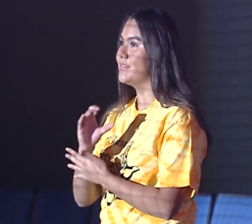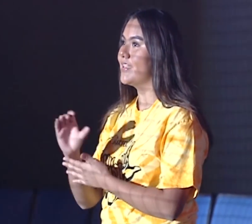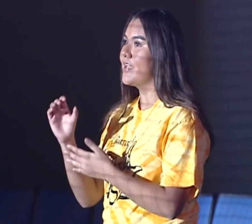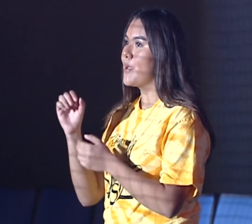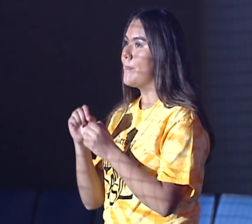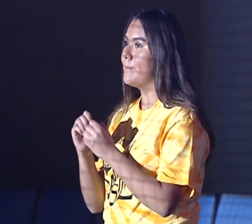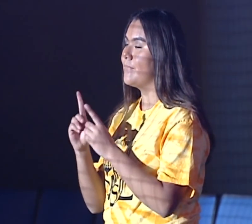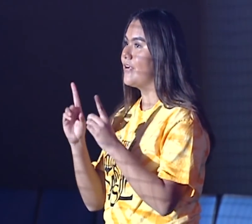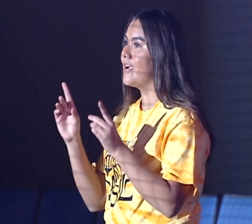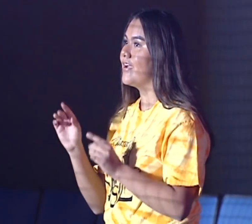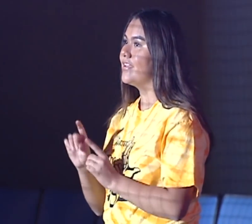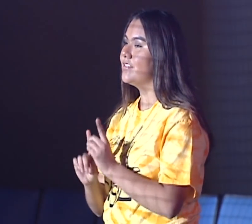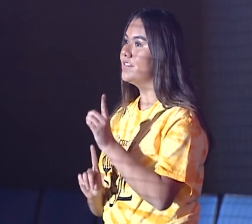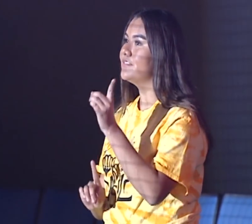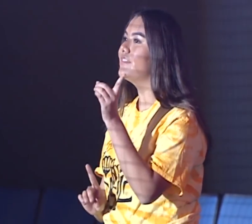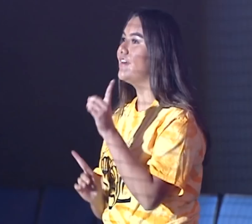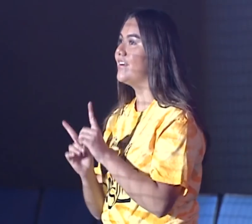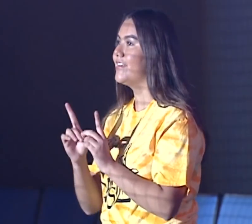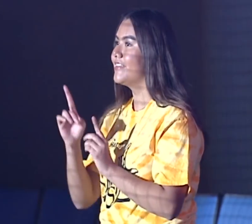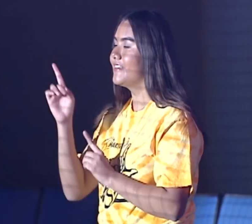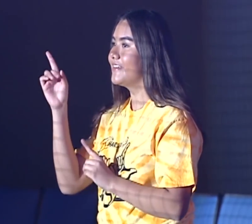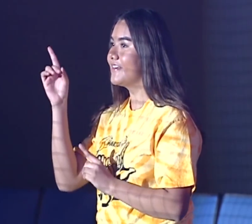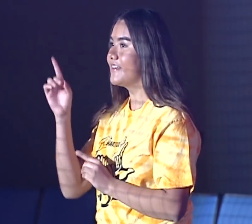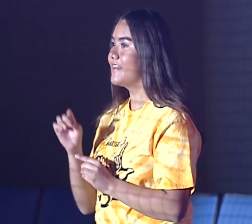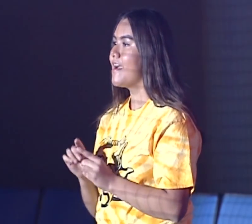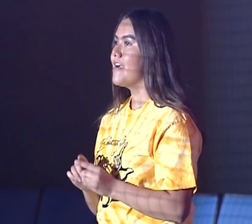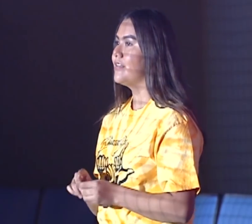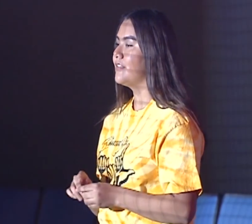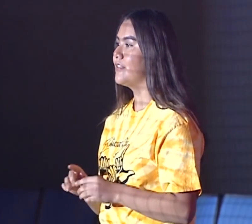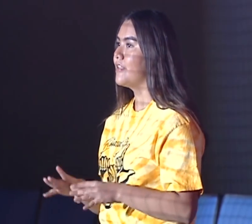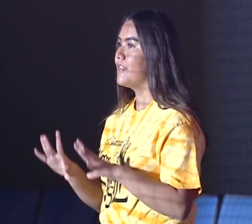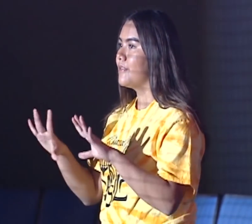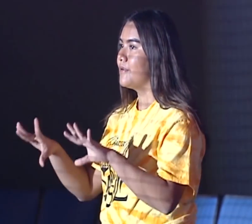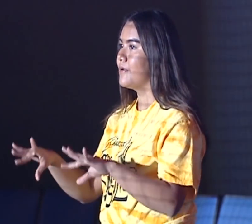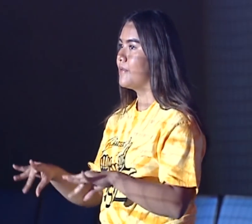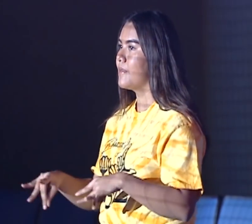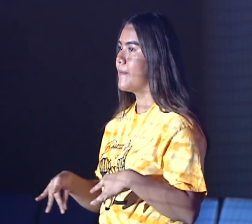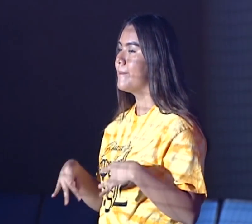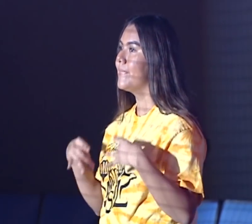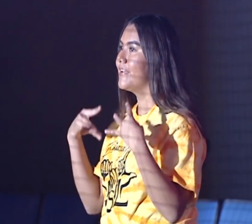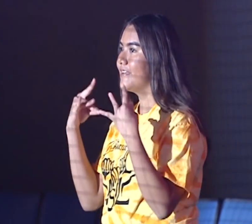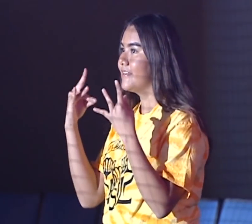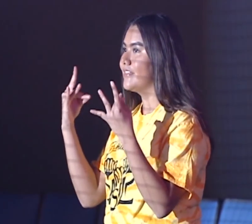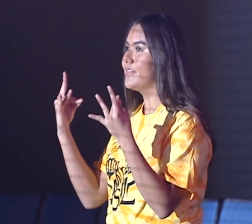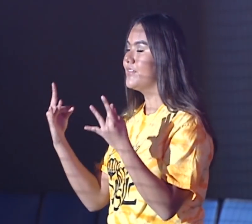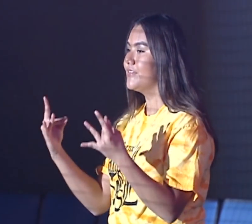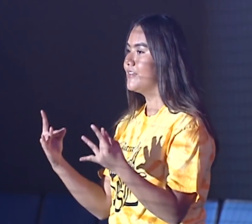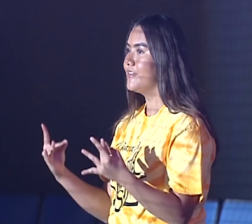and bright stars through the